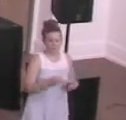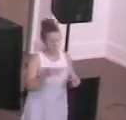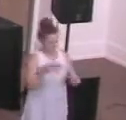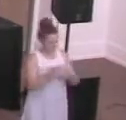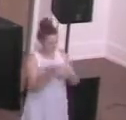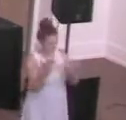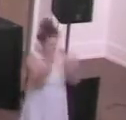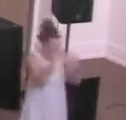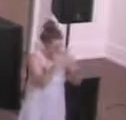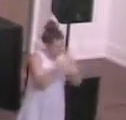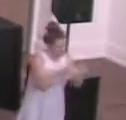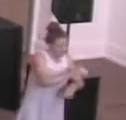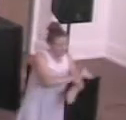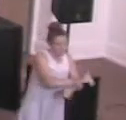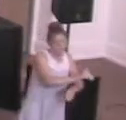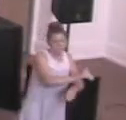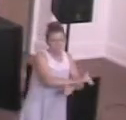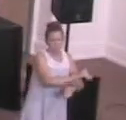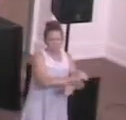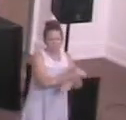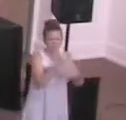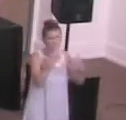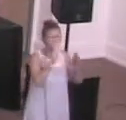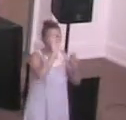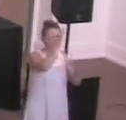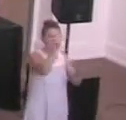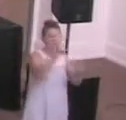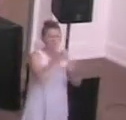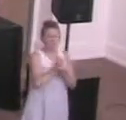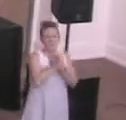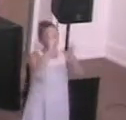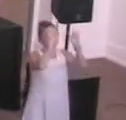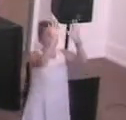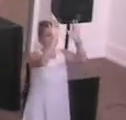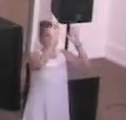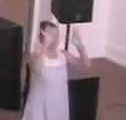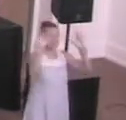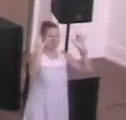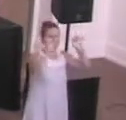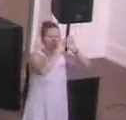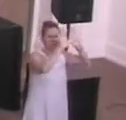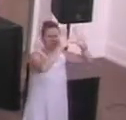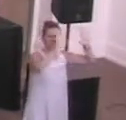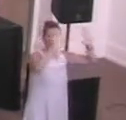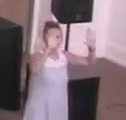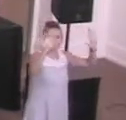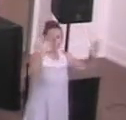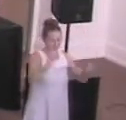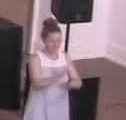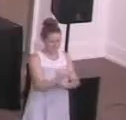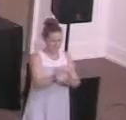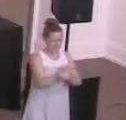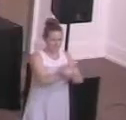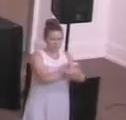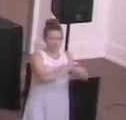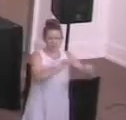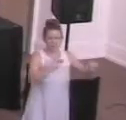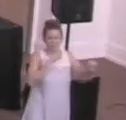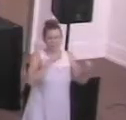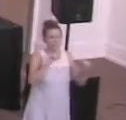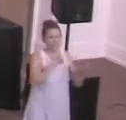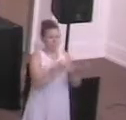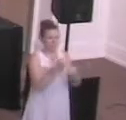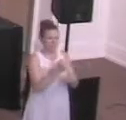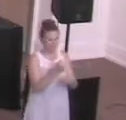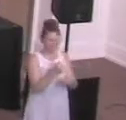Of the darkest night, and let your love be the shining light, breaking chains that were holding